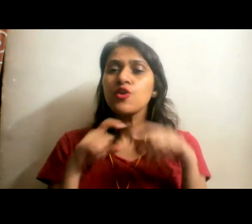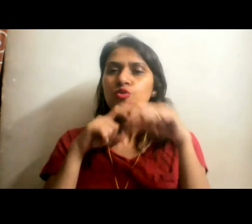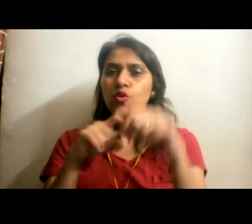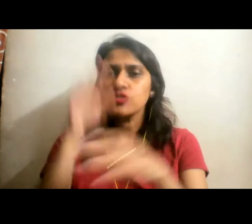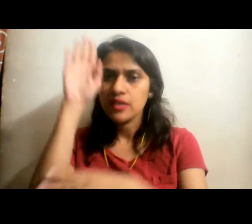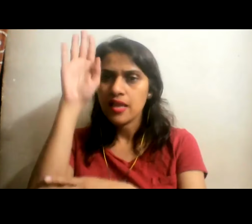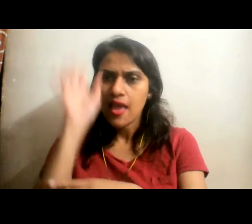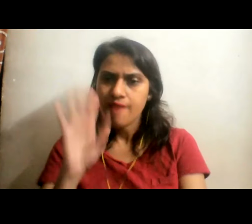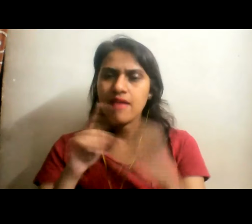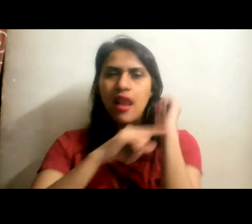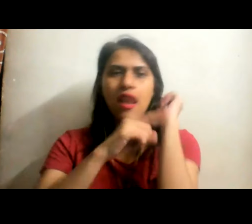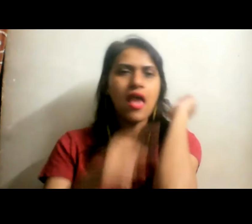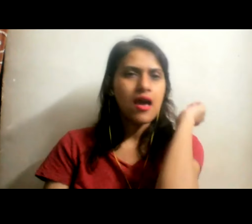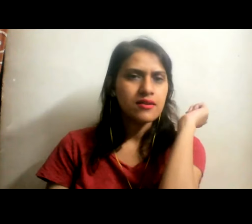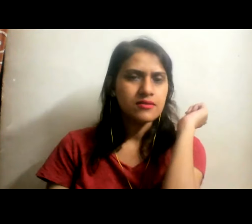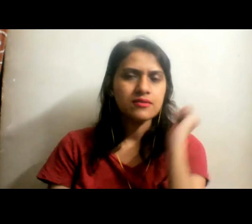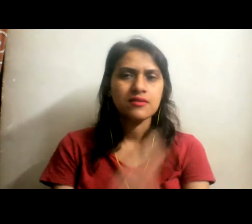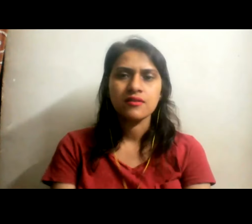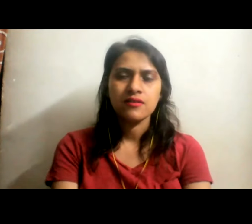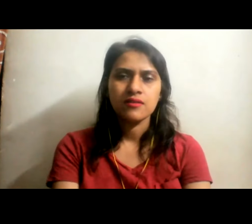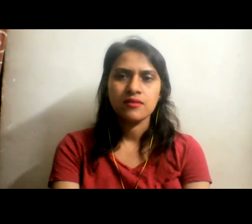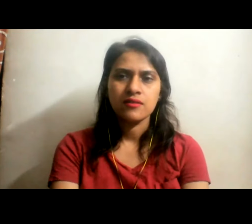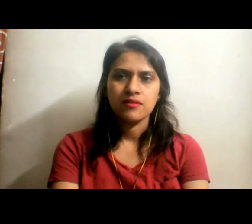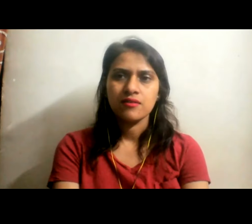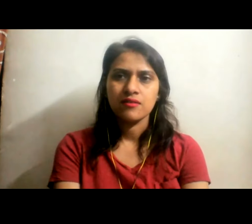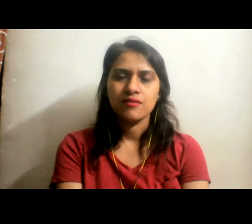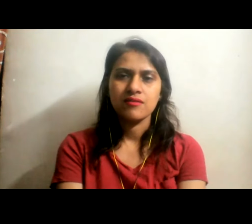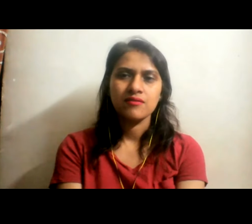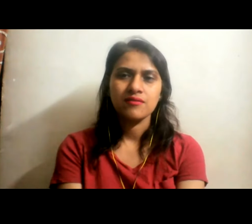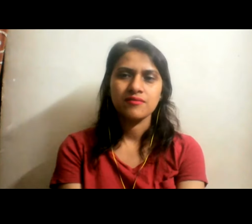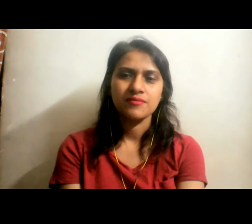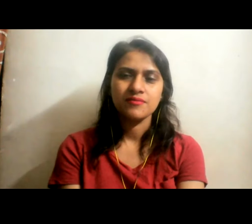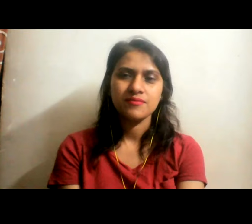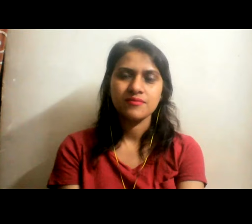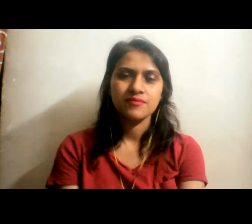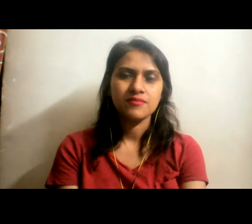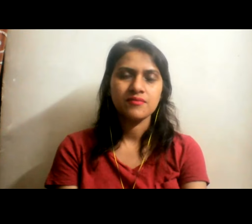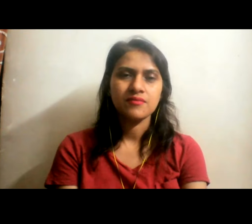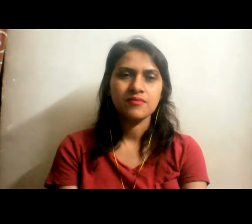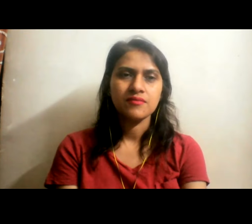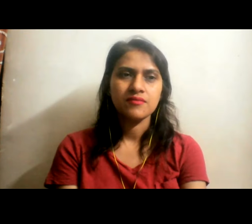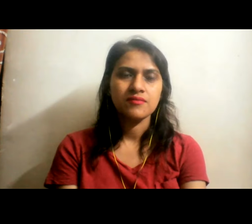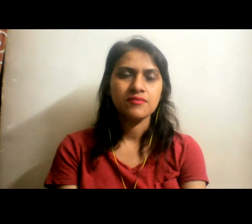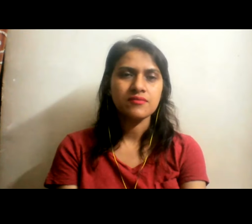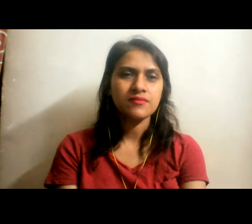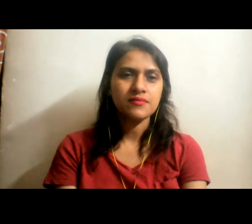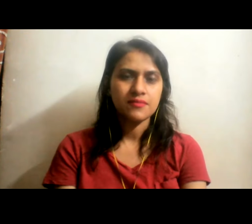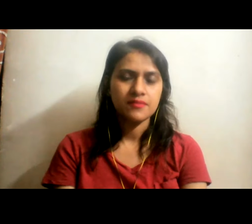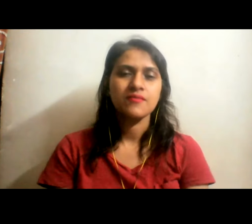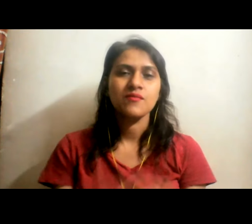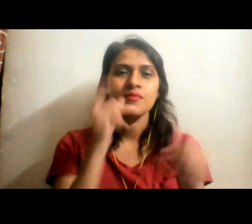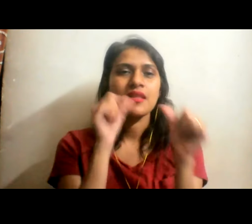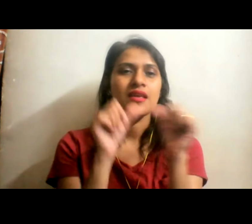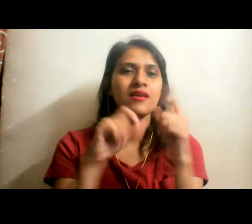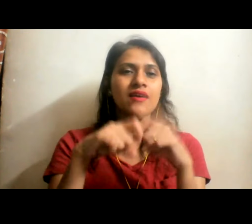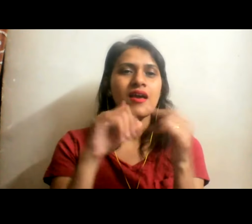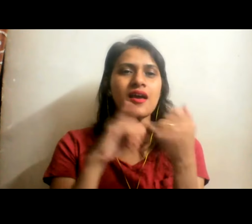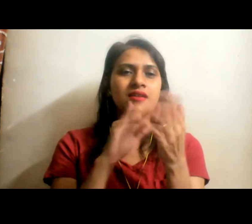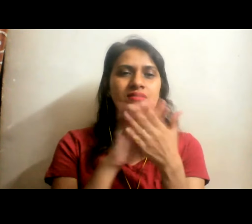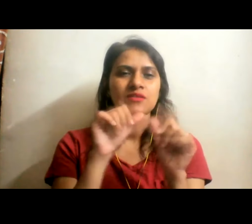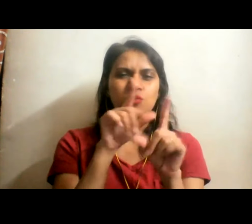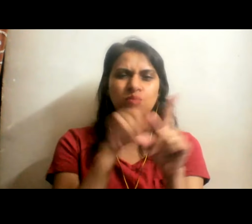last question, or let me just jump in there. We can take up. Yeah, I'm sorry. Yeah. Sorry for interrupting you. Let me